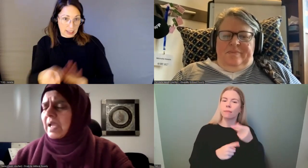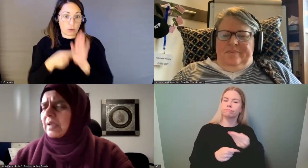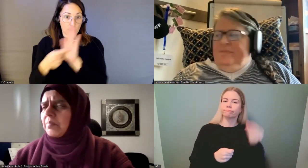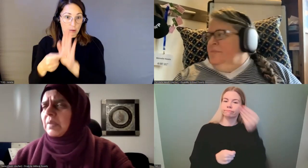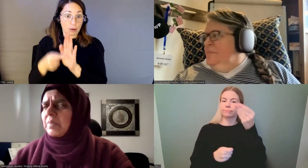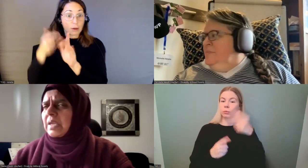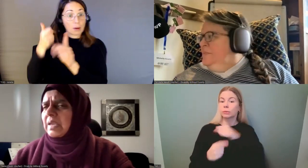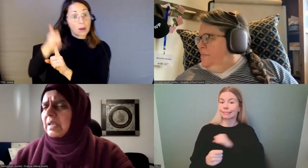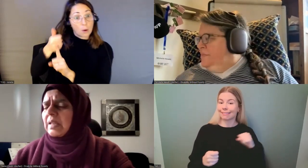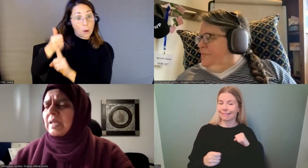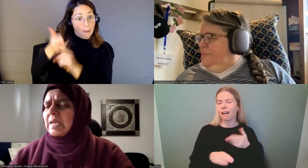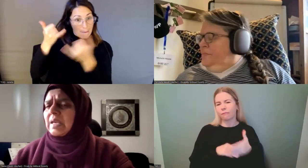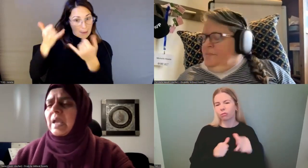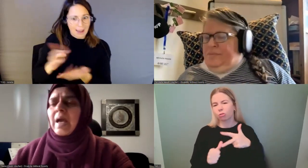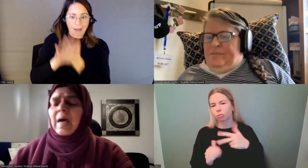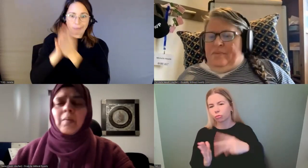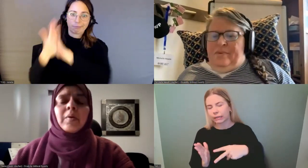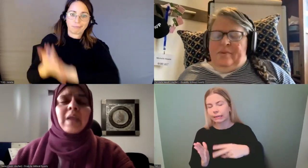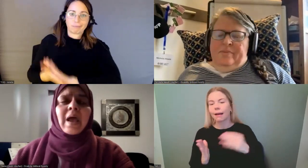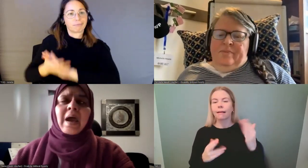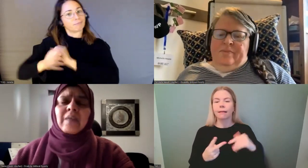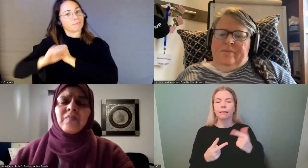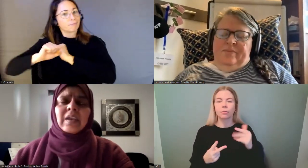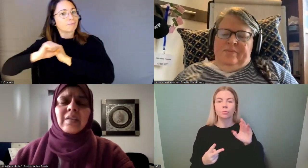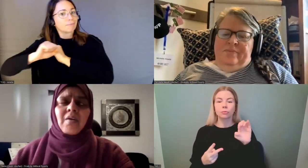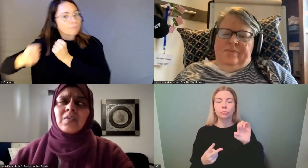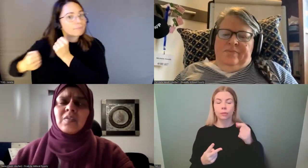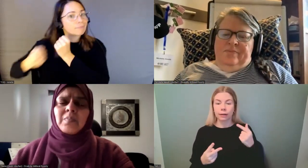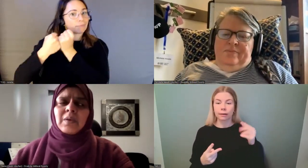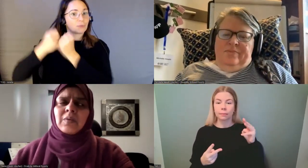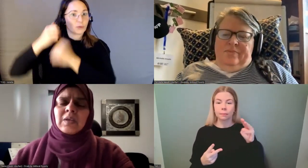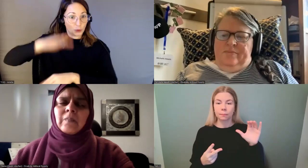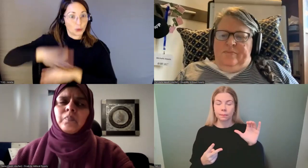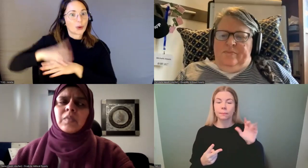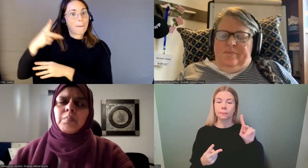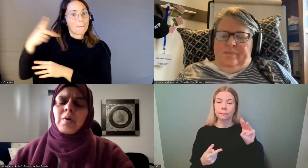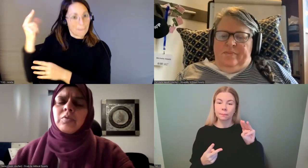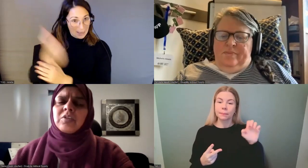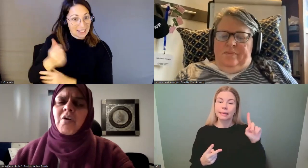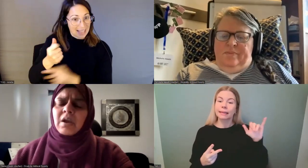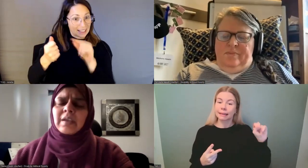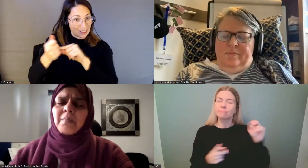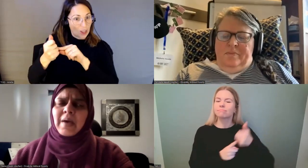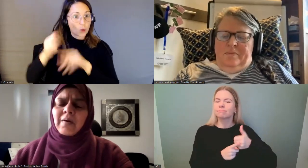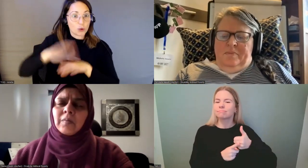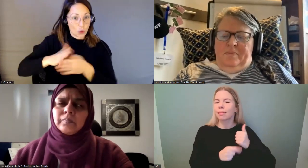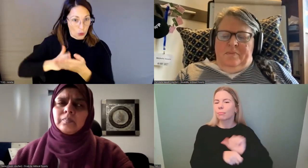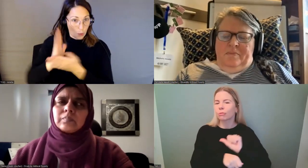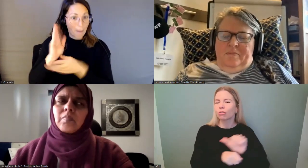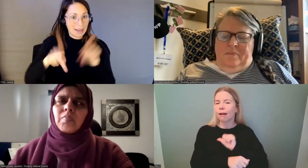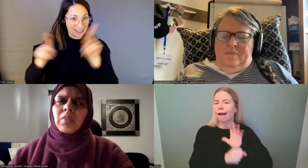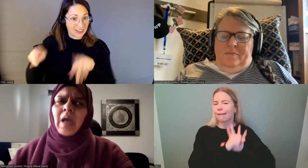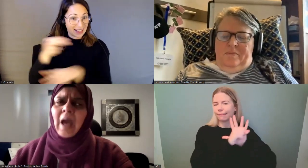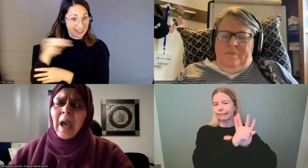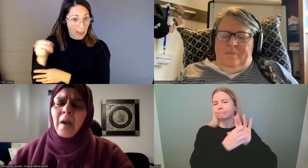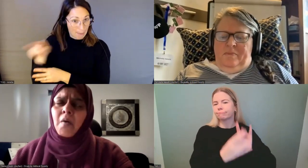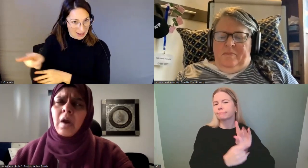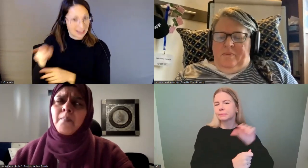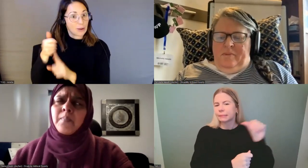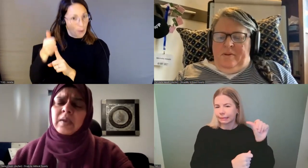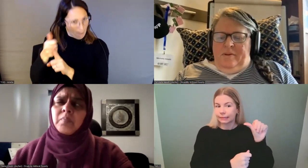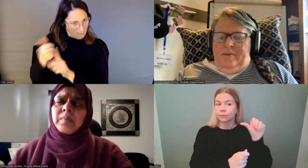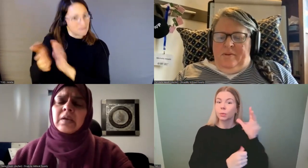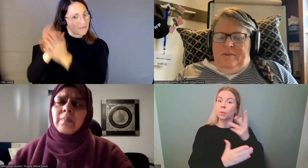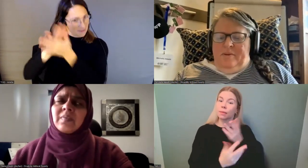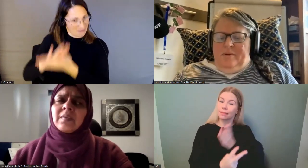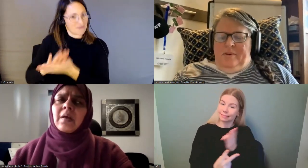and Greg McMeekin, the Alberta advocate on disability, both talking about how